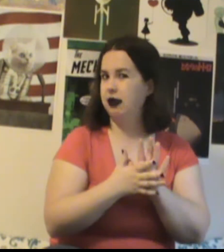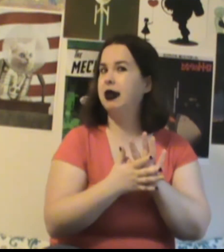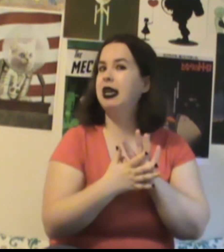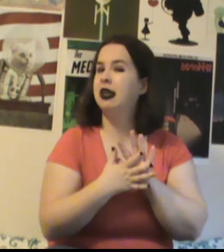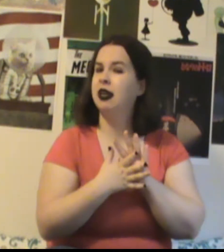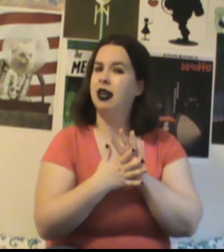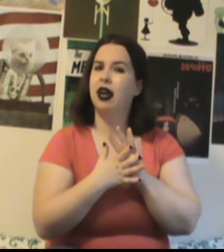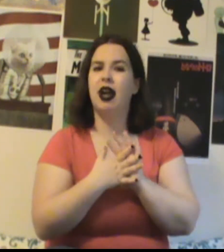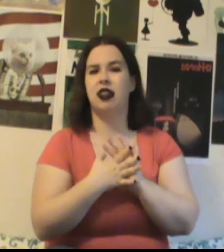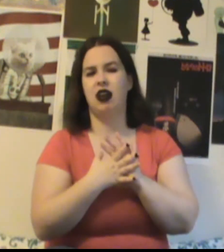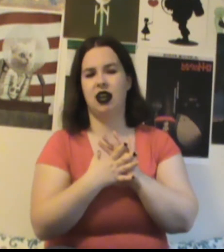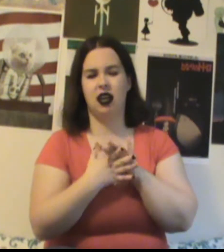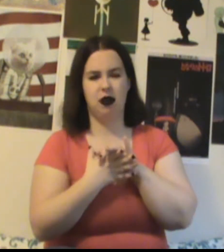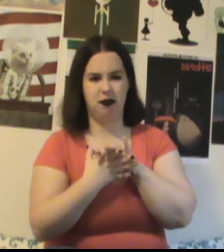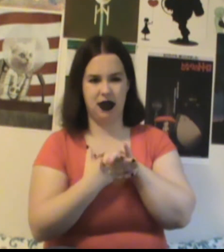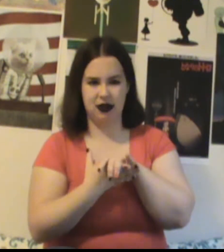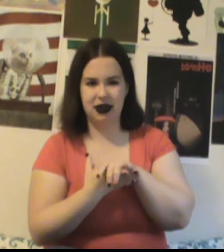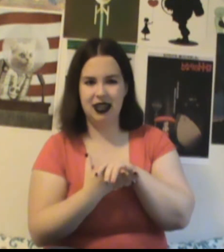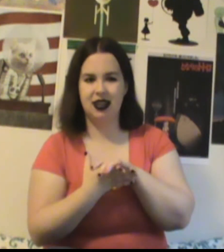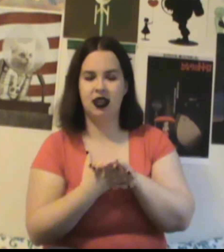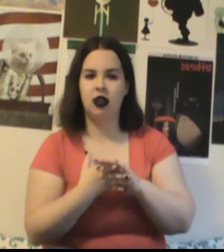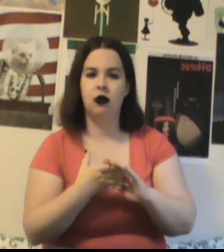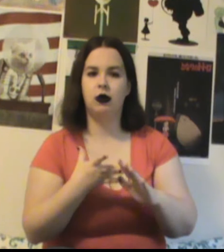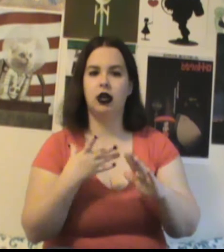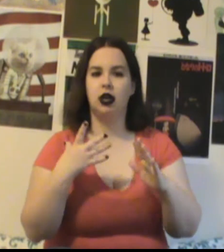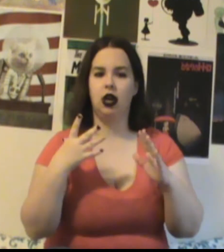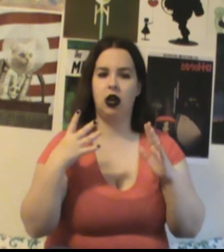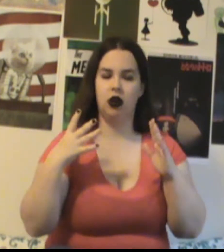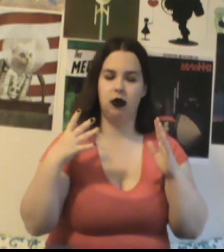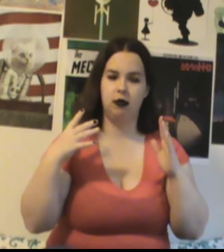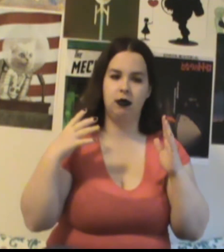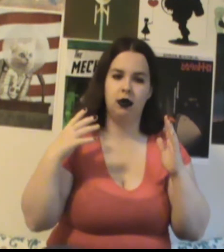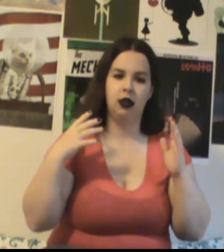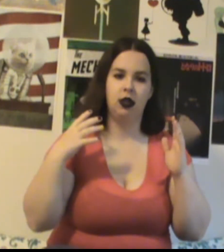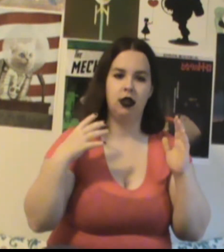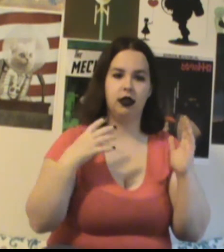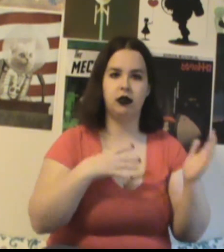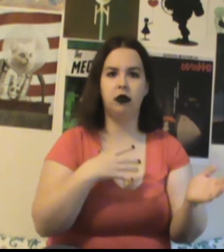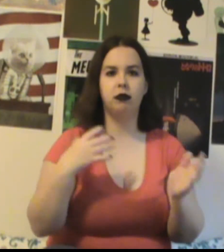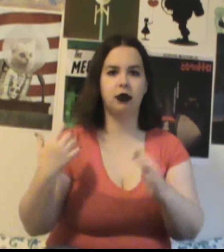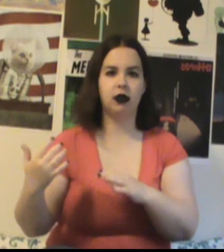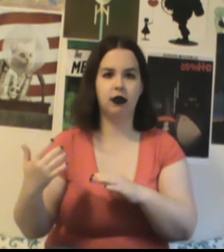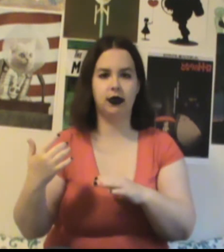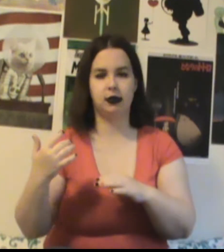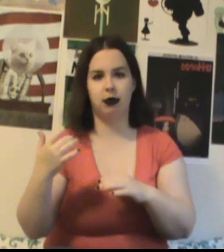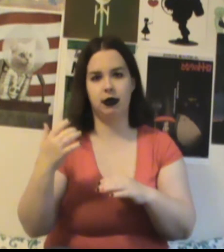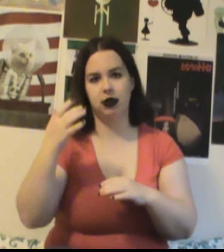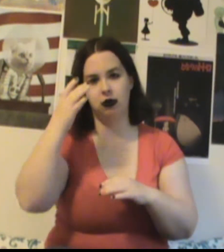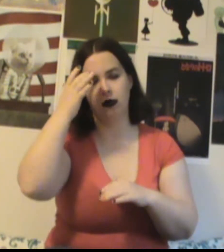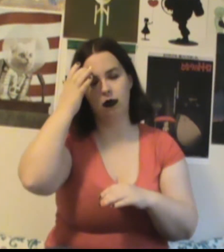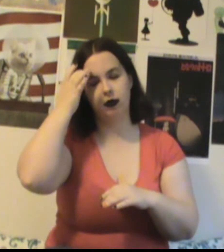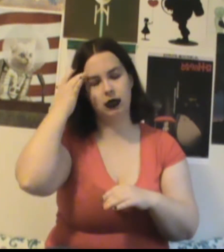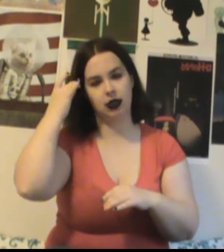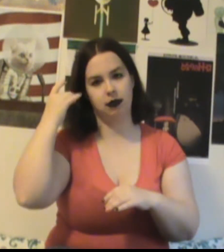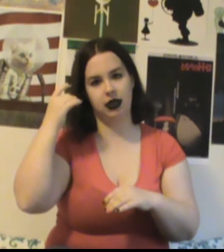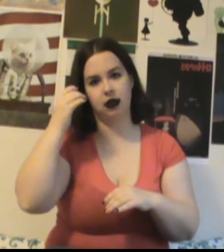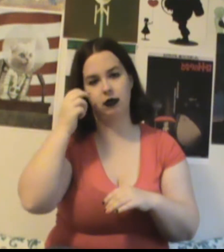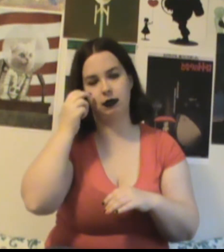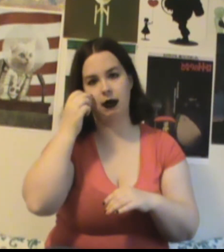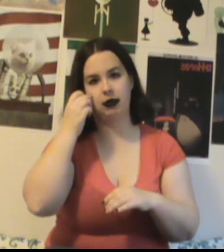me, and that kind of bugged me. Where, this whole murder of this woman who was on the plane, who was probably the